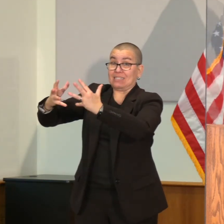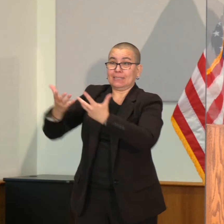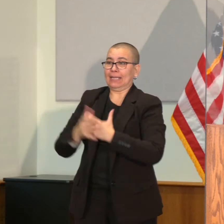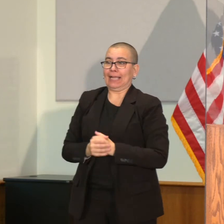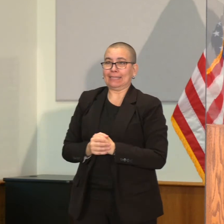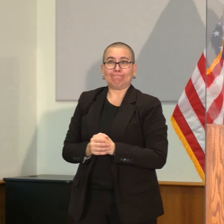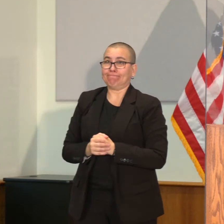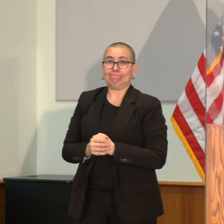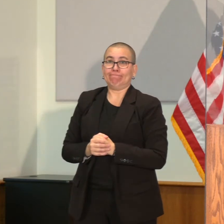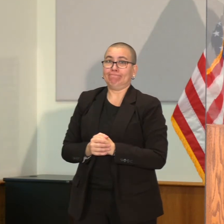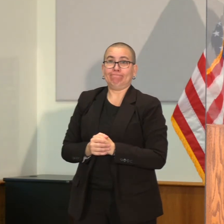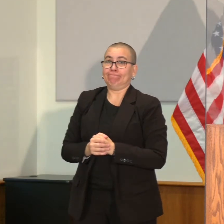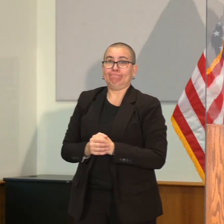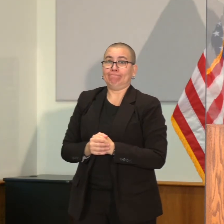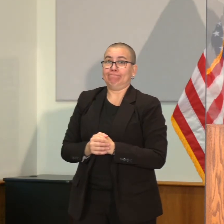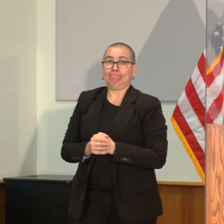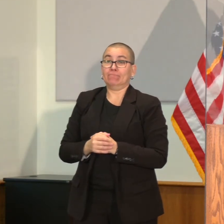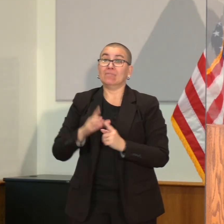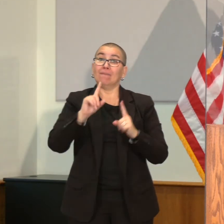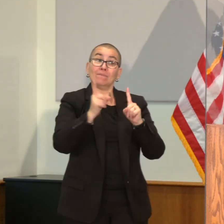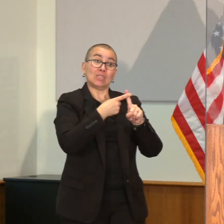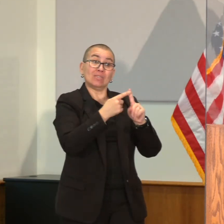Amendment piece, because it's going to